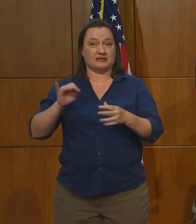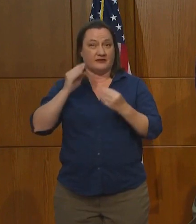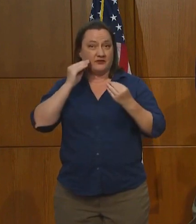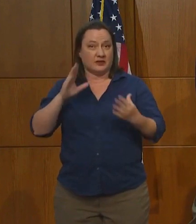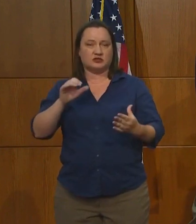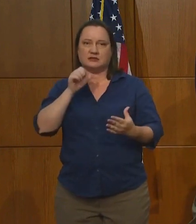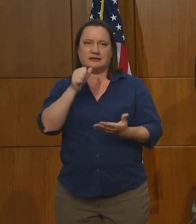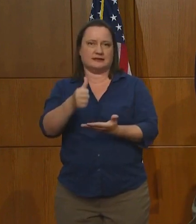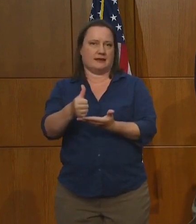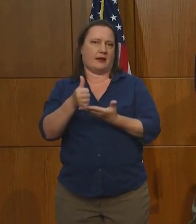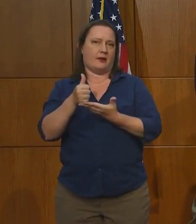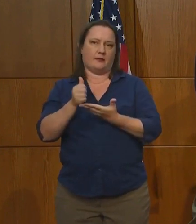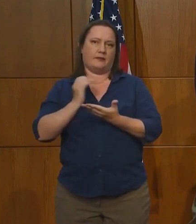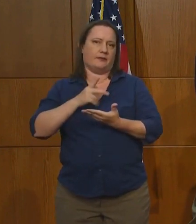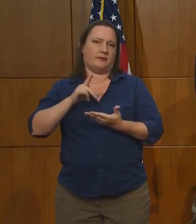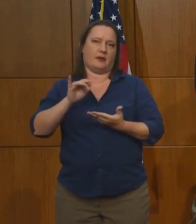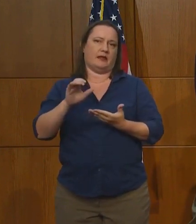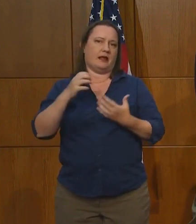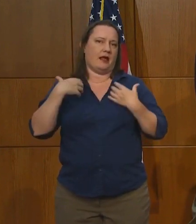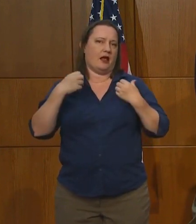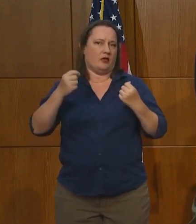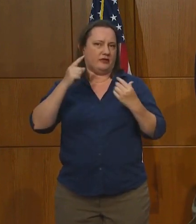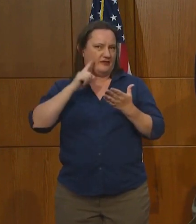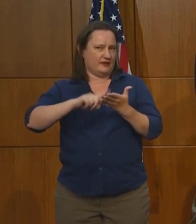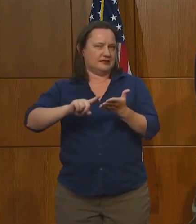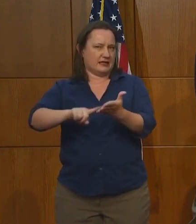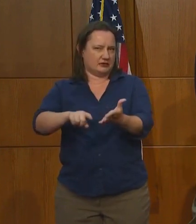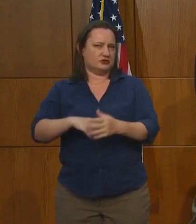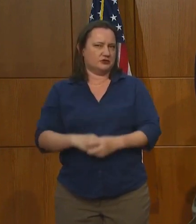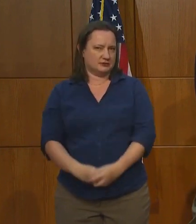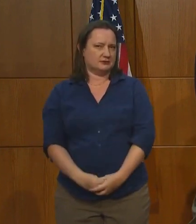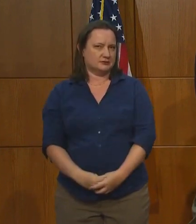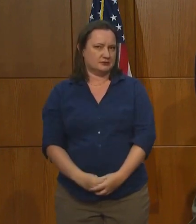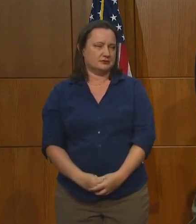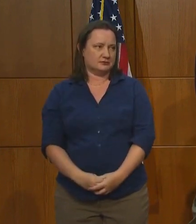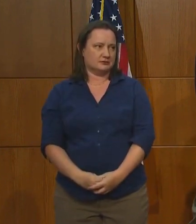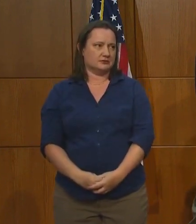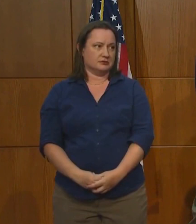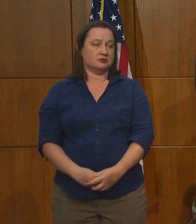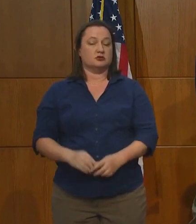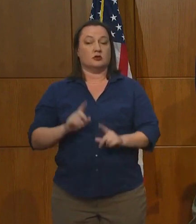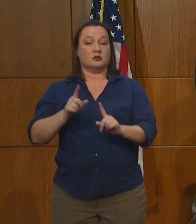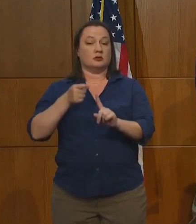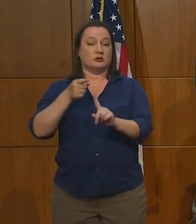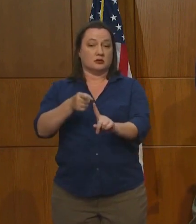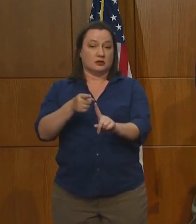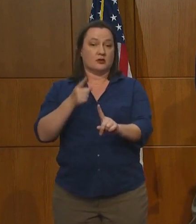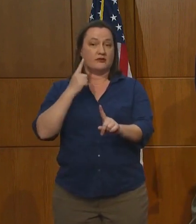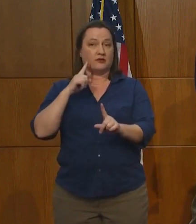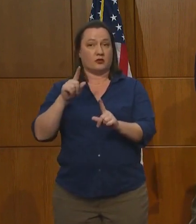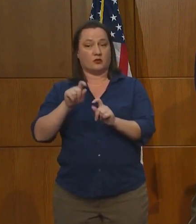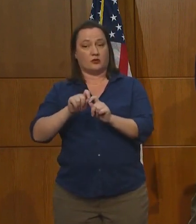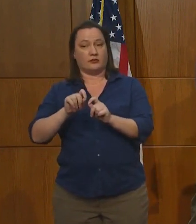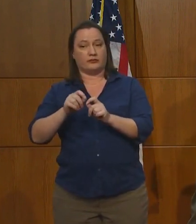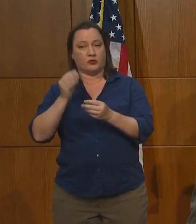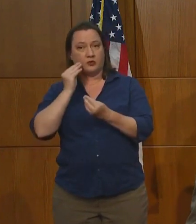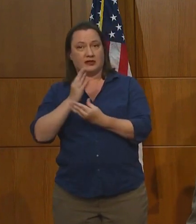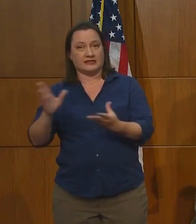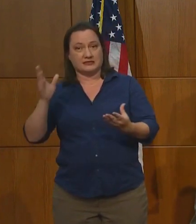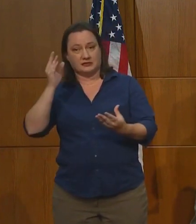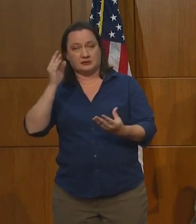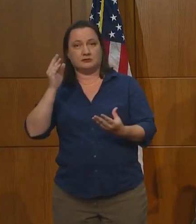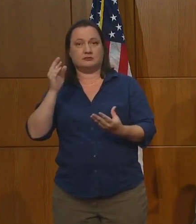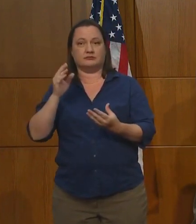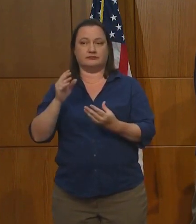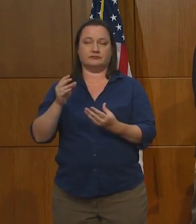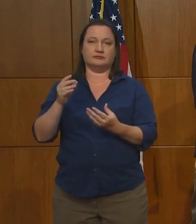public health investigation, and that's the only reason that we would want to do that. In fact, withholding